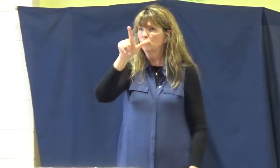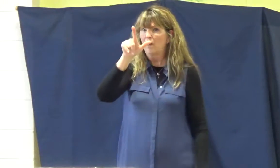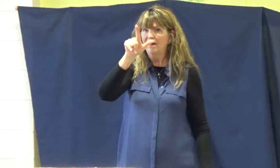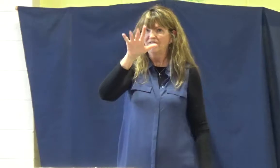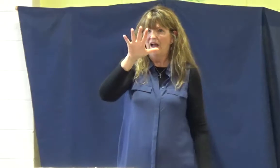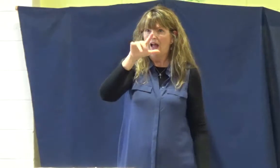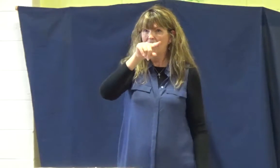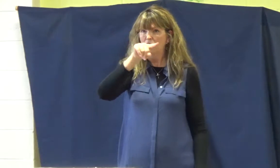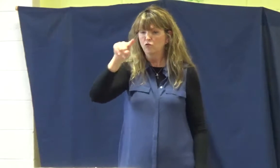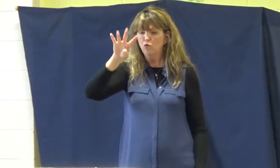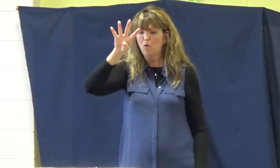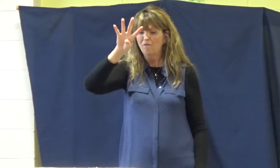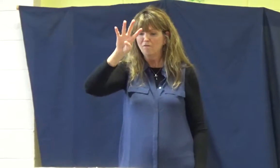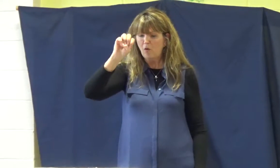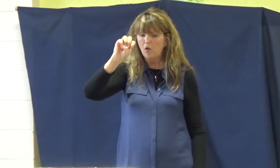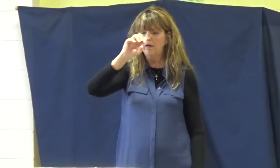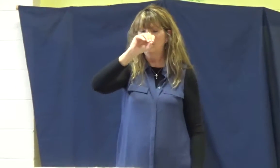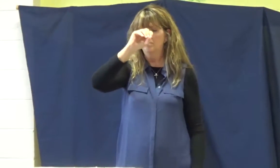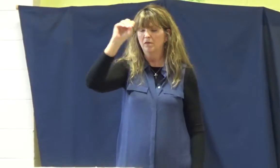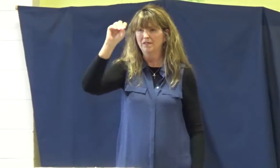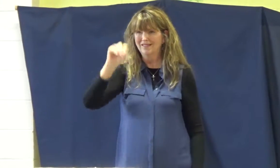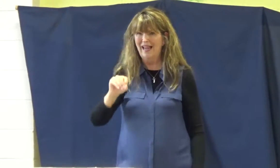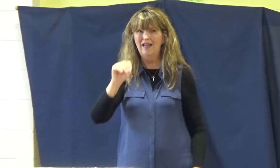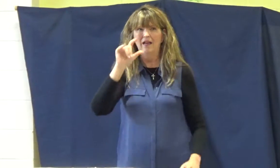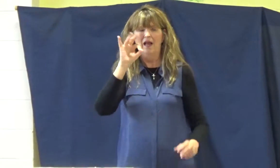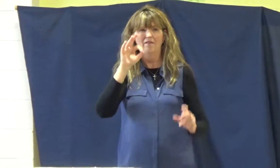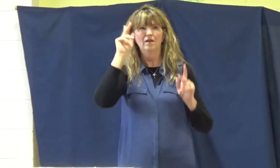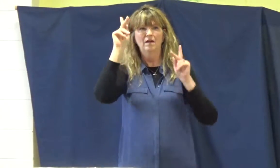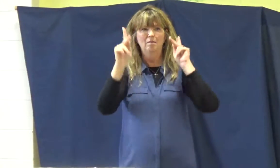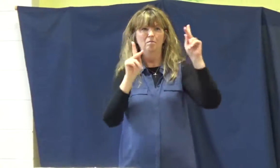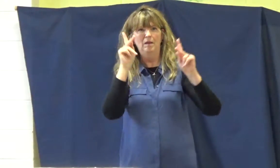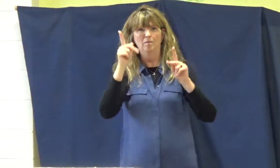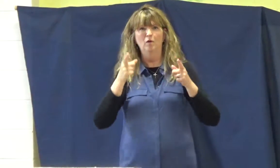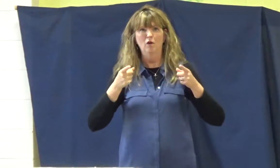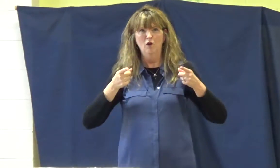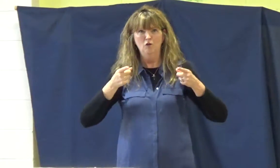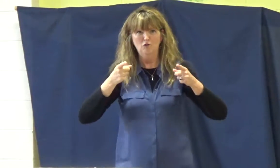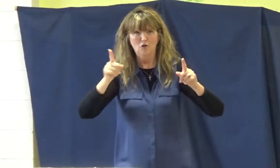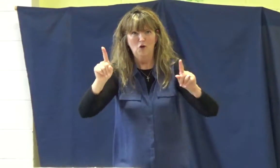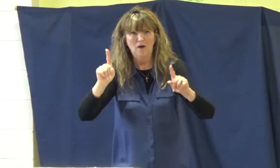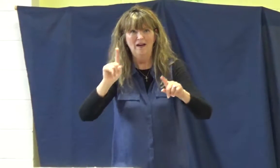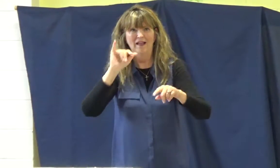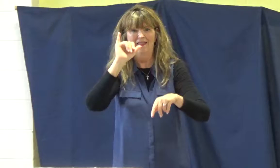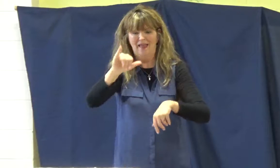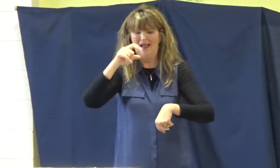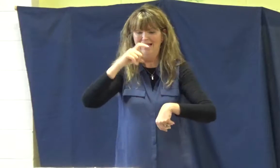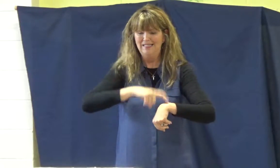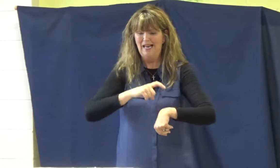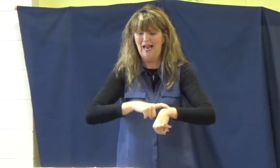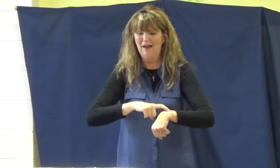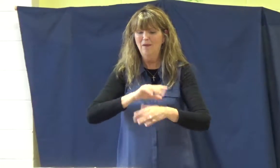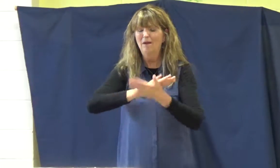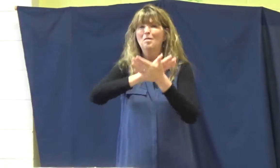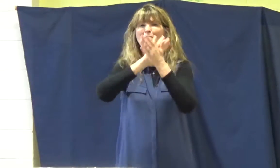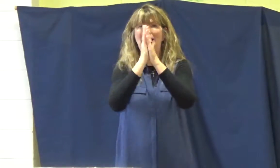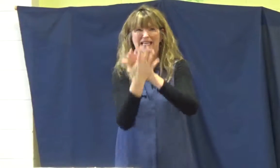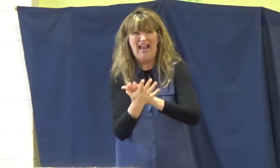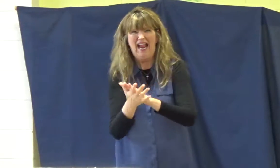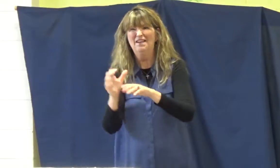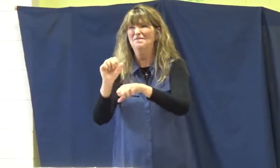They've estimated that 25 to 40% of the population during that